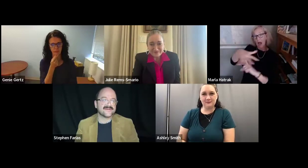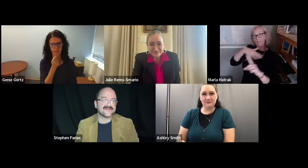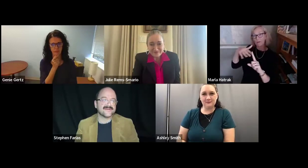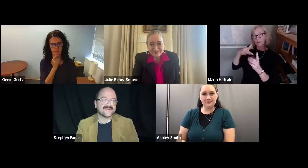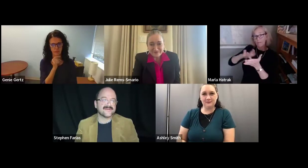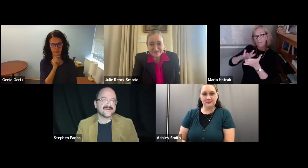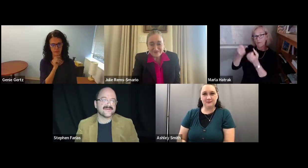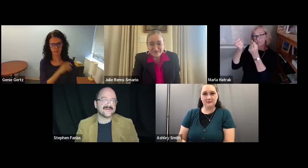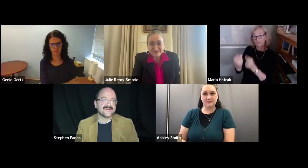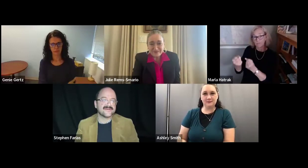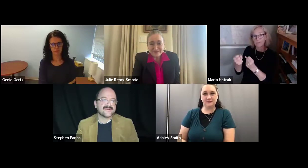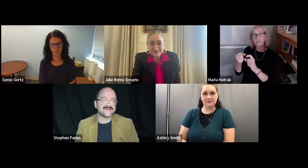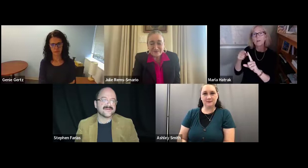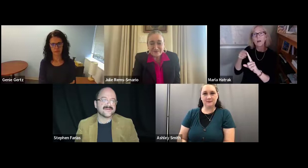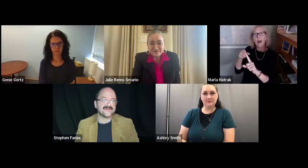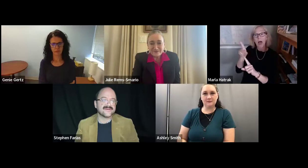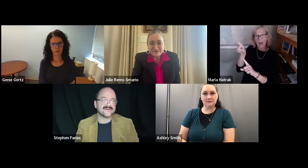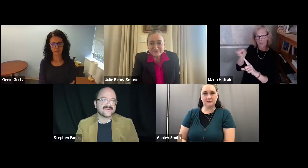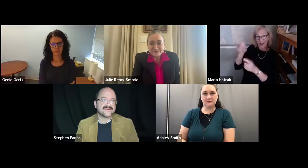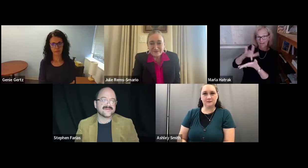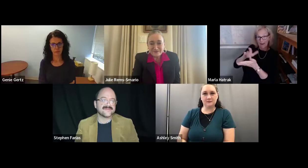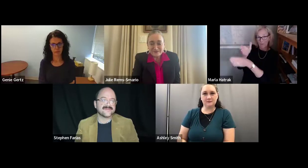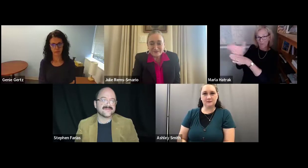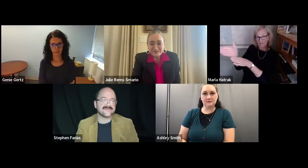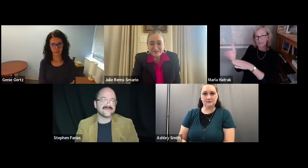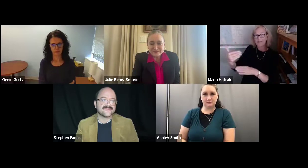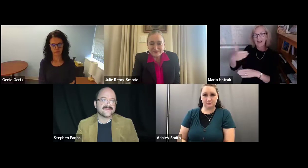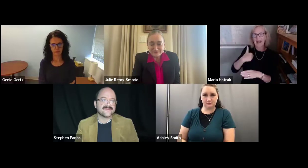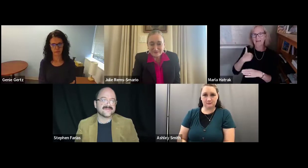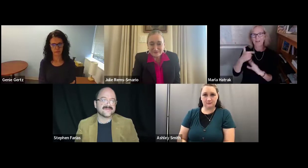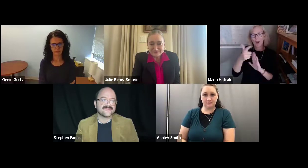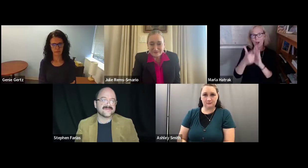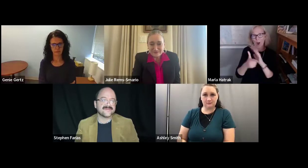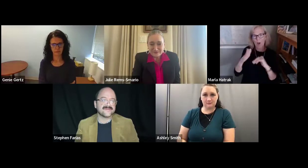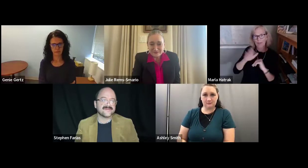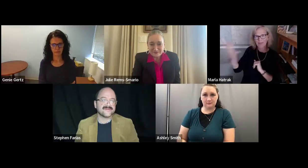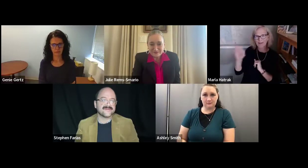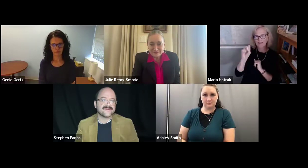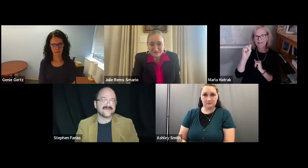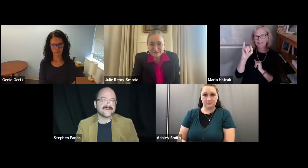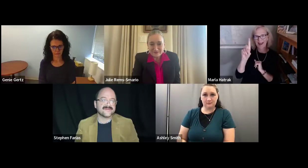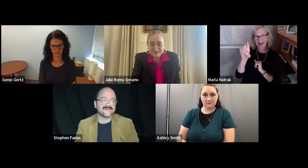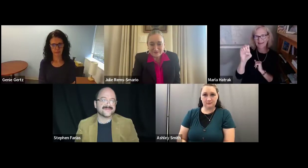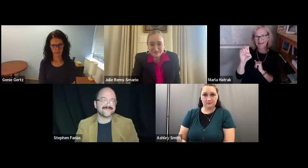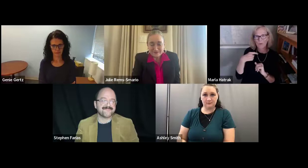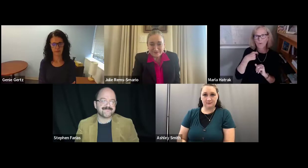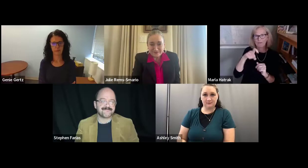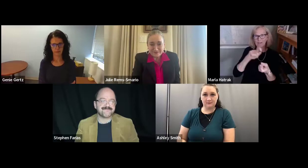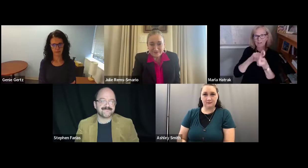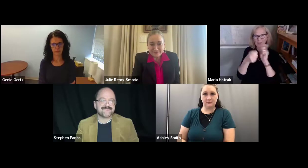And I think what we need to go back is to the environment of the providers. Again, the medical providers, they do have the law that's on their